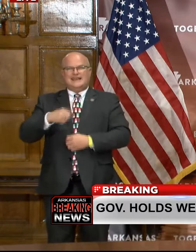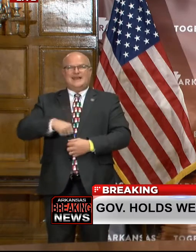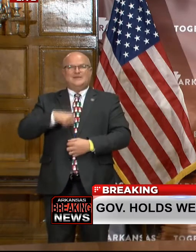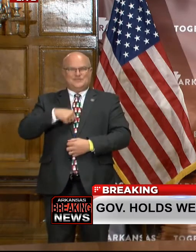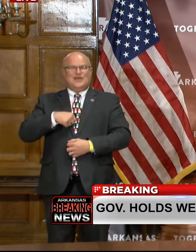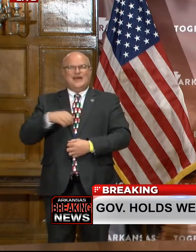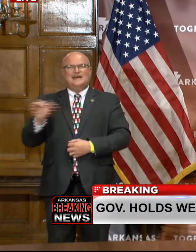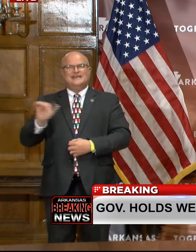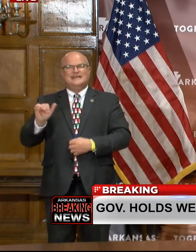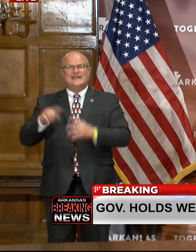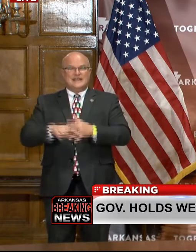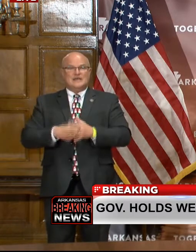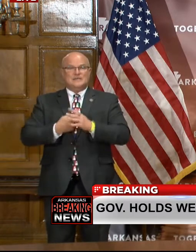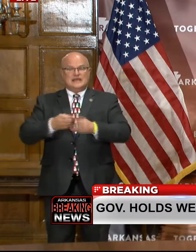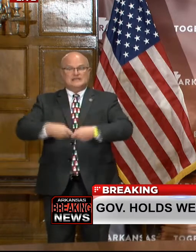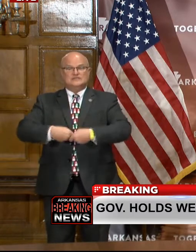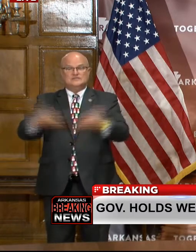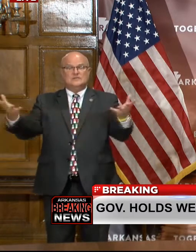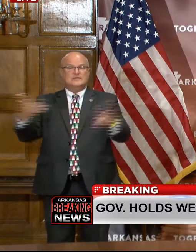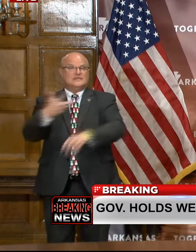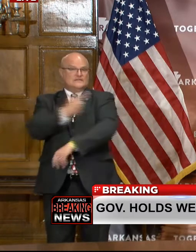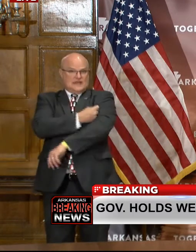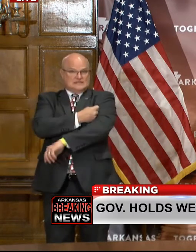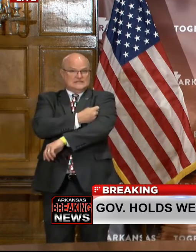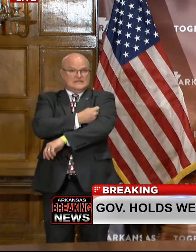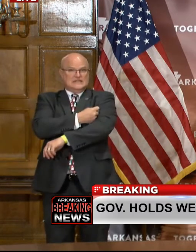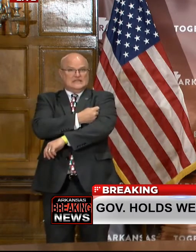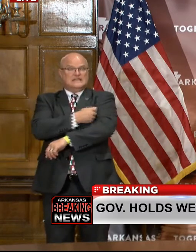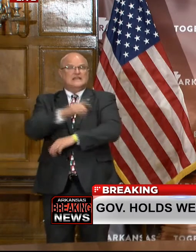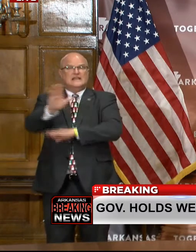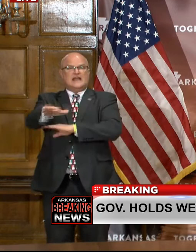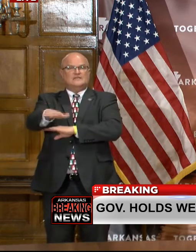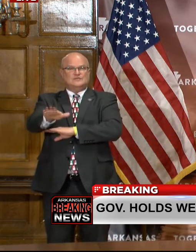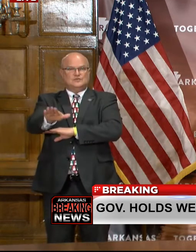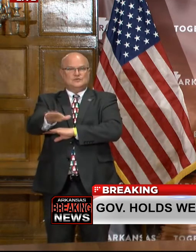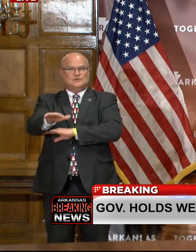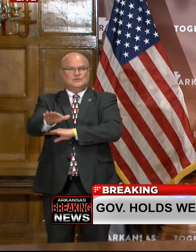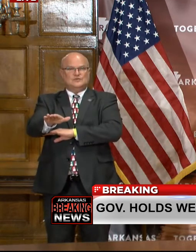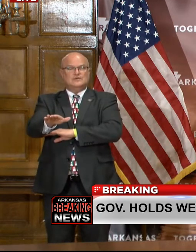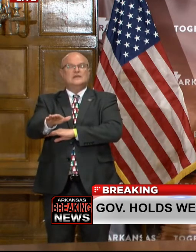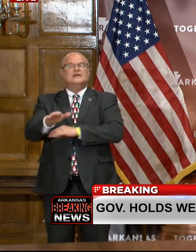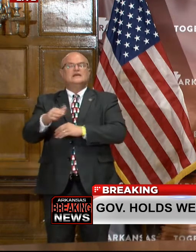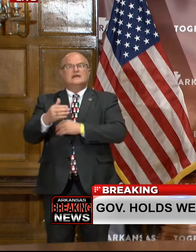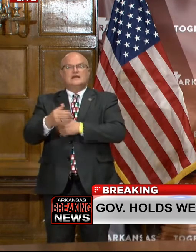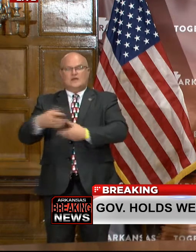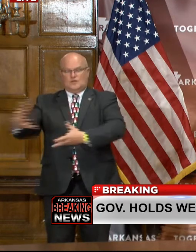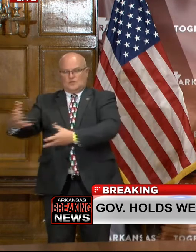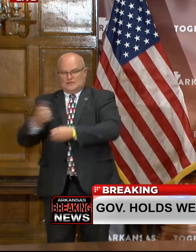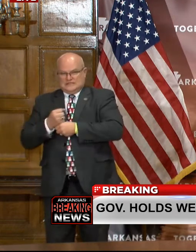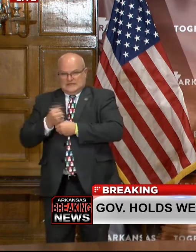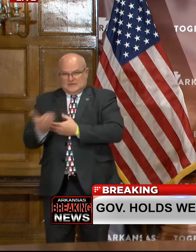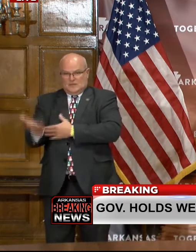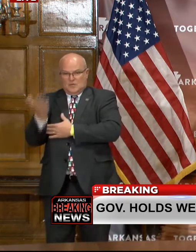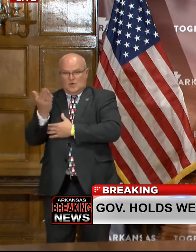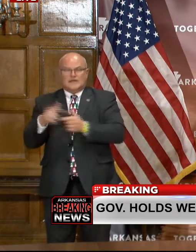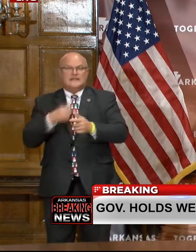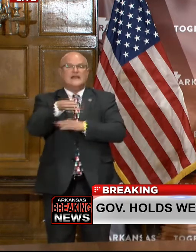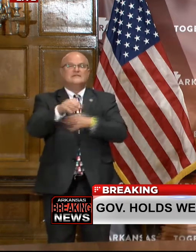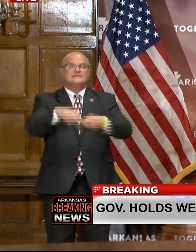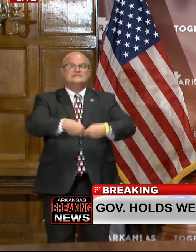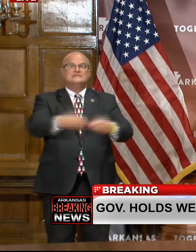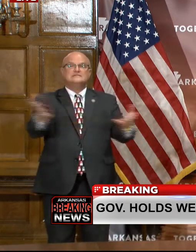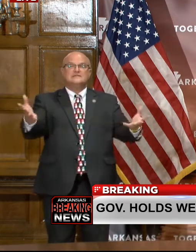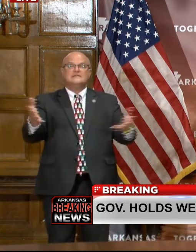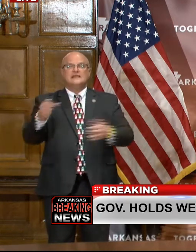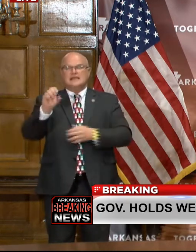of them as well. They began distributing the vaccine in the early afternoon, received it in the morning, distributed it in the early afternoon,